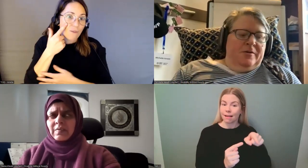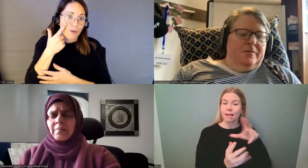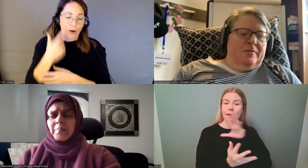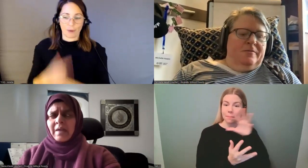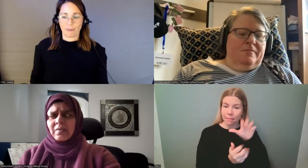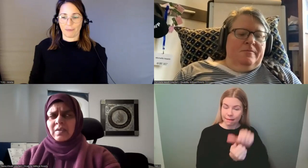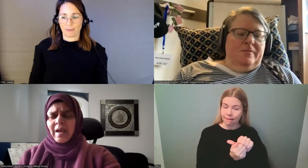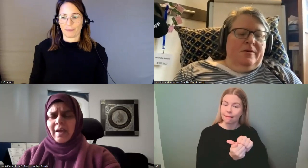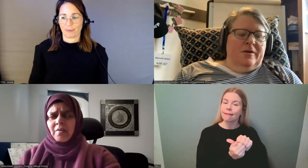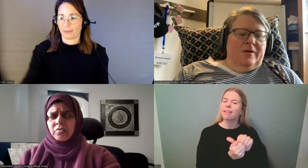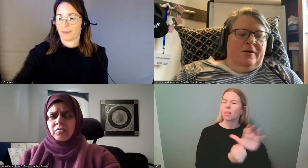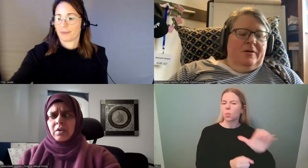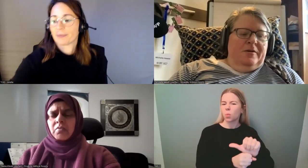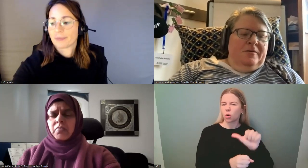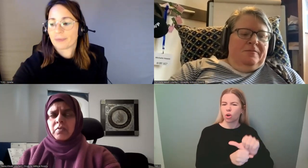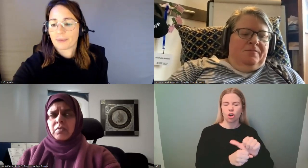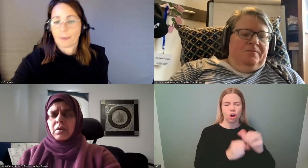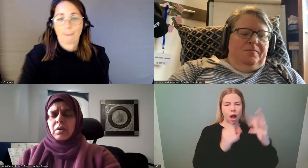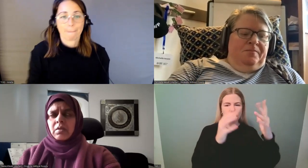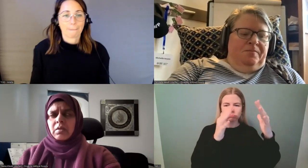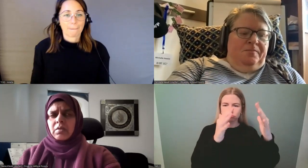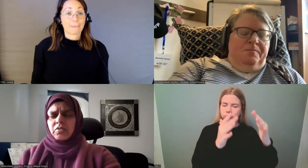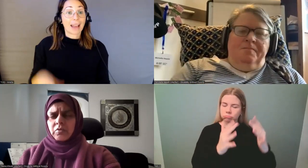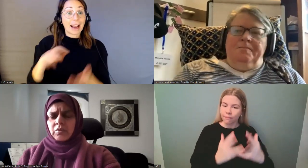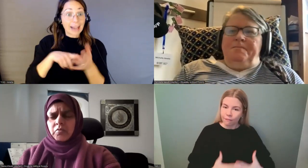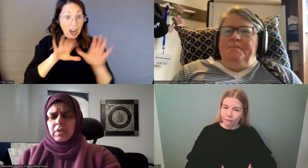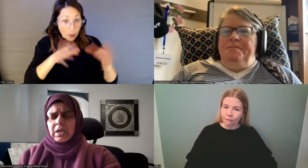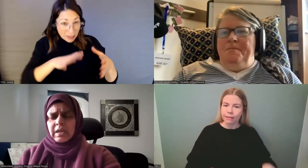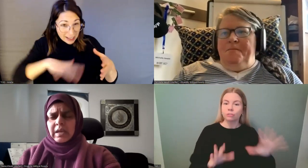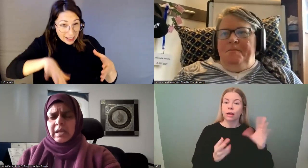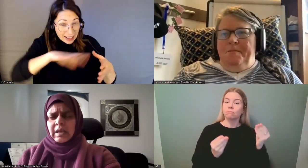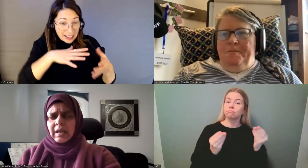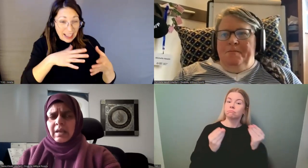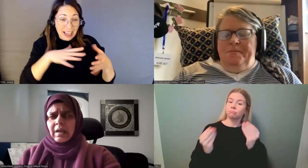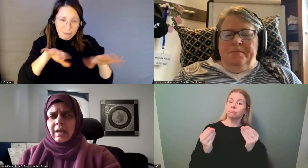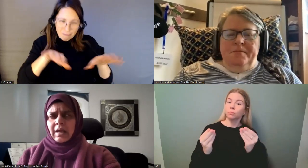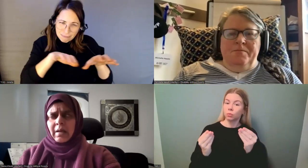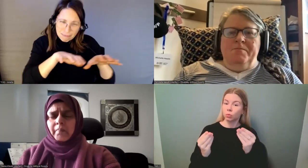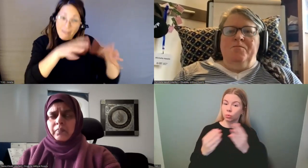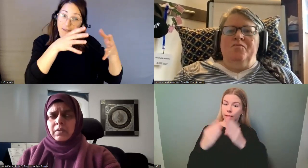and takes it back to the House for third reading,